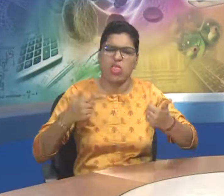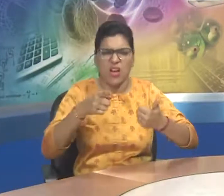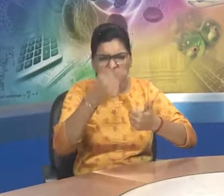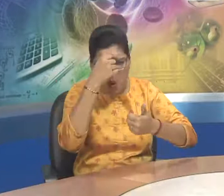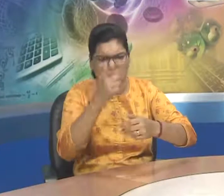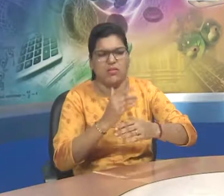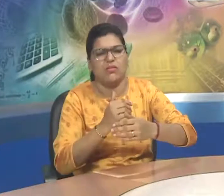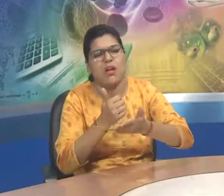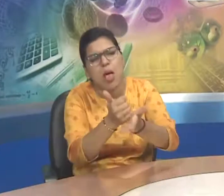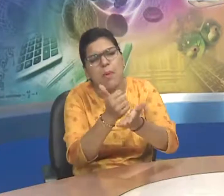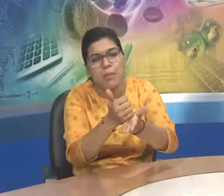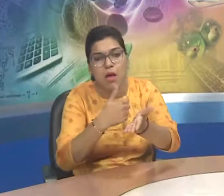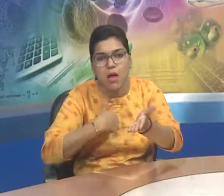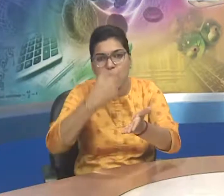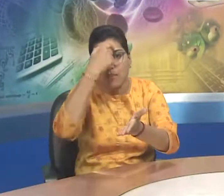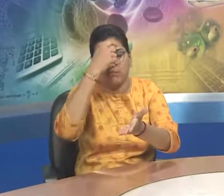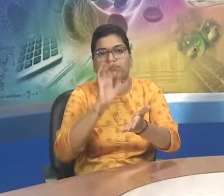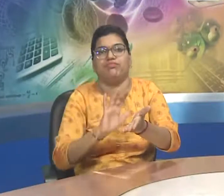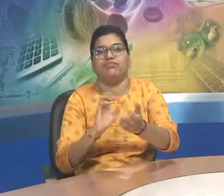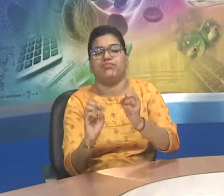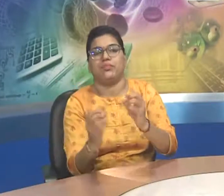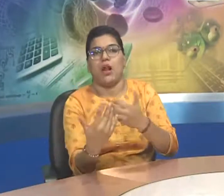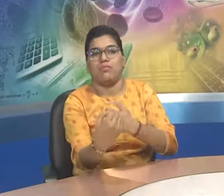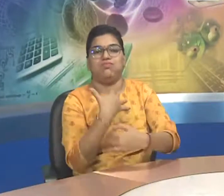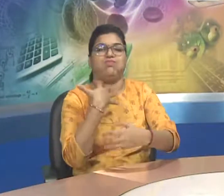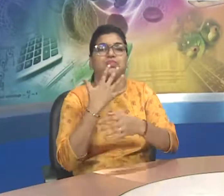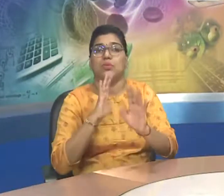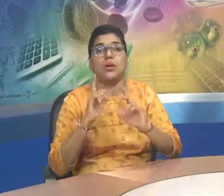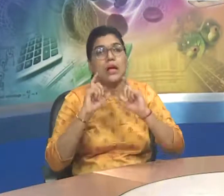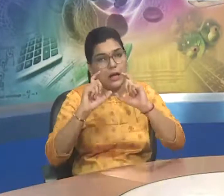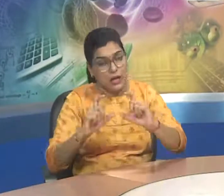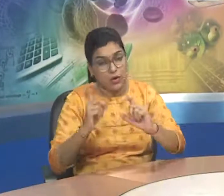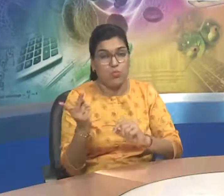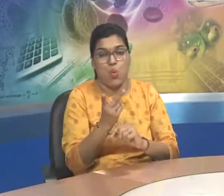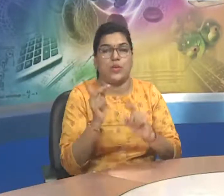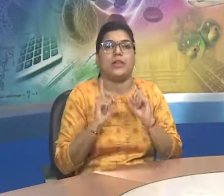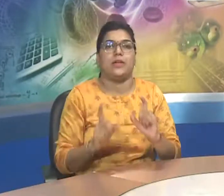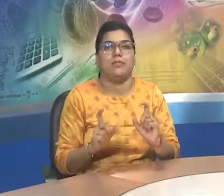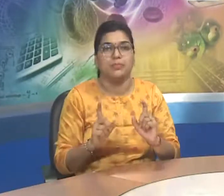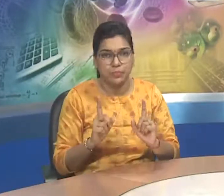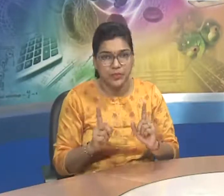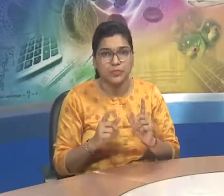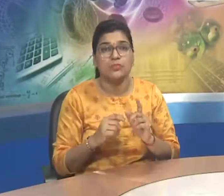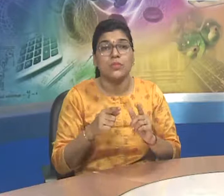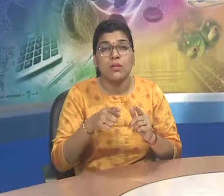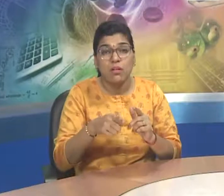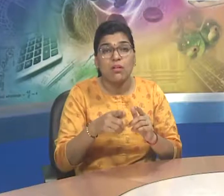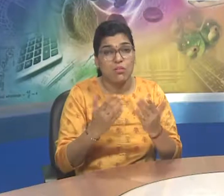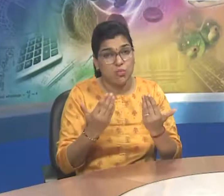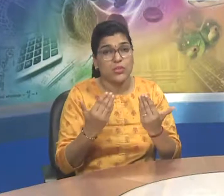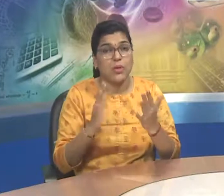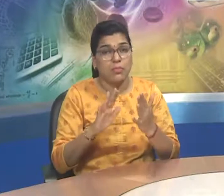has become more important as AIDS has a